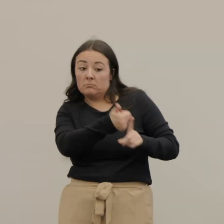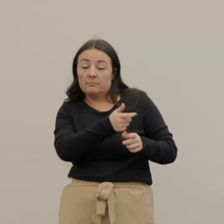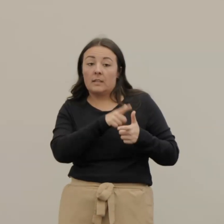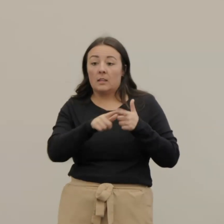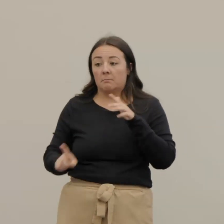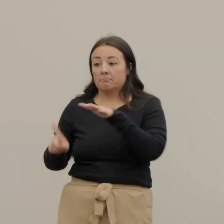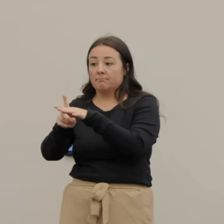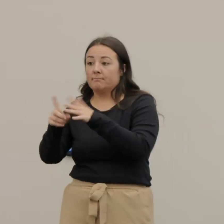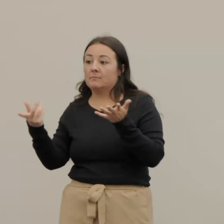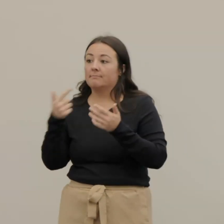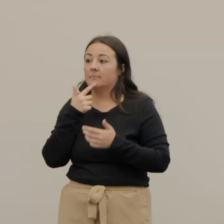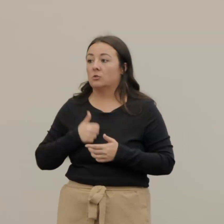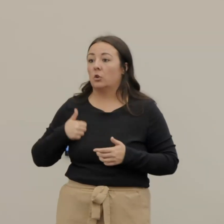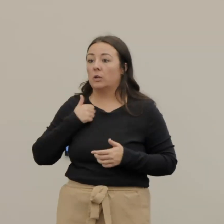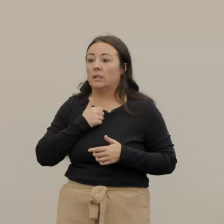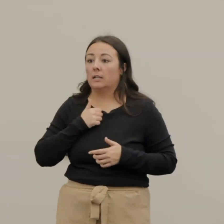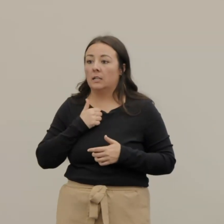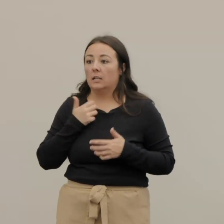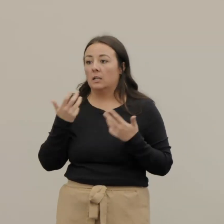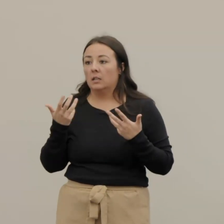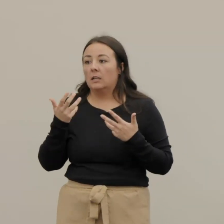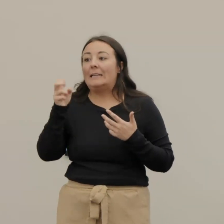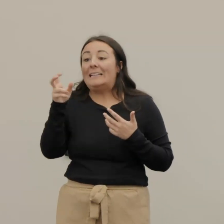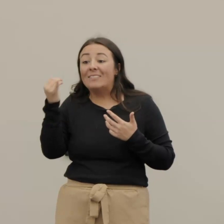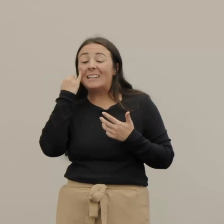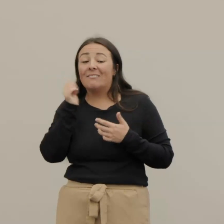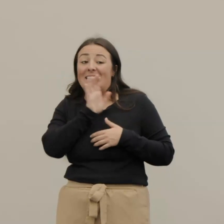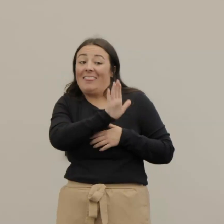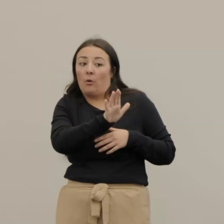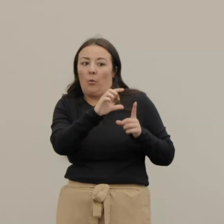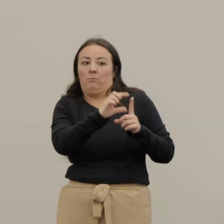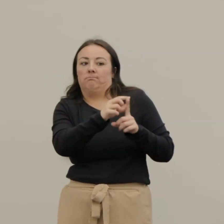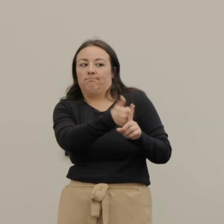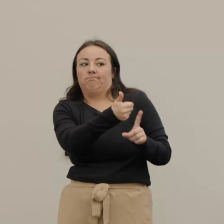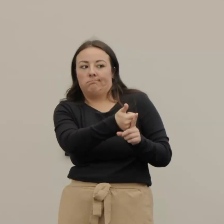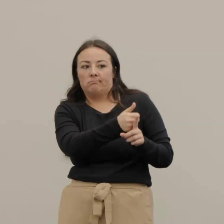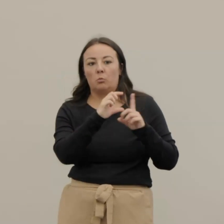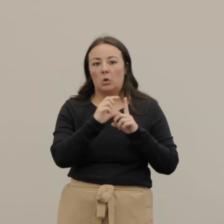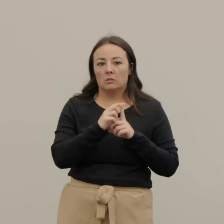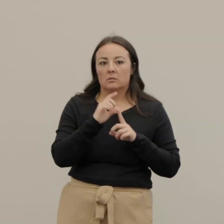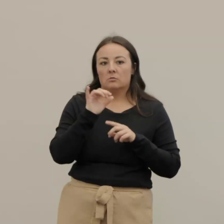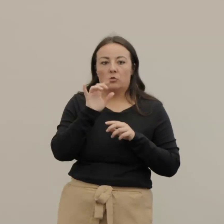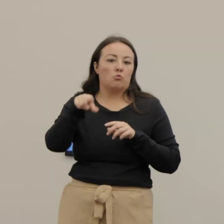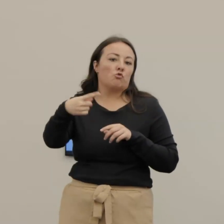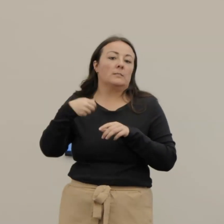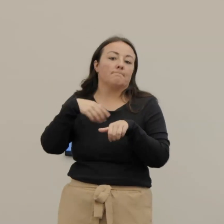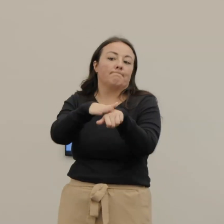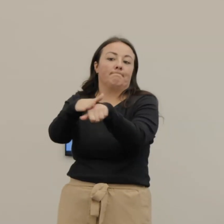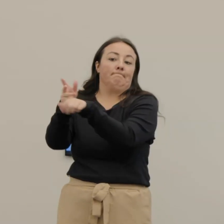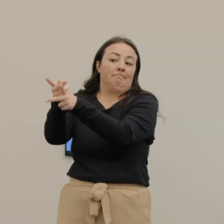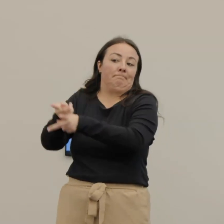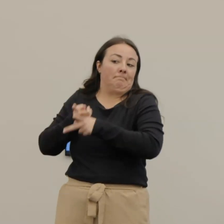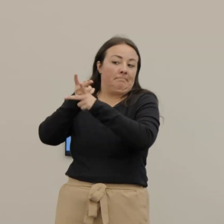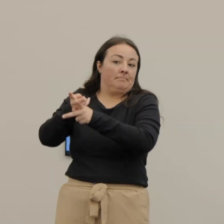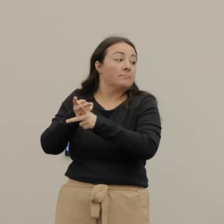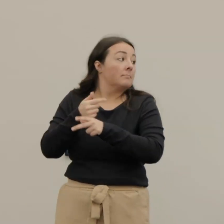up saying, oh, this existed out on the internet, even though it's their content. So just some cautions from those kind of spaces.